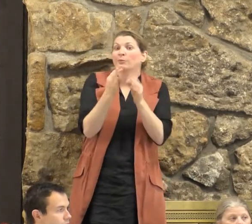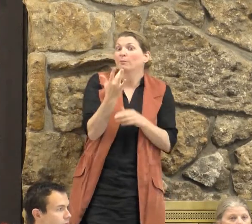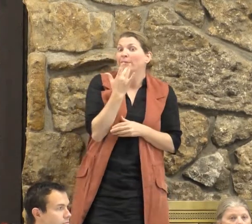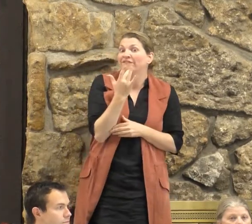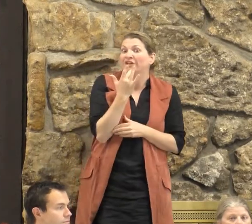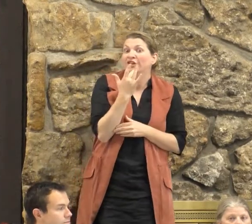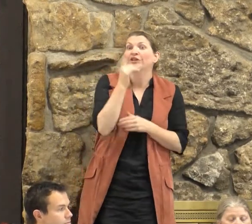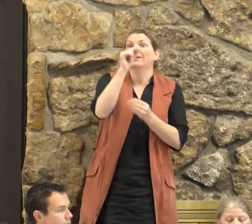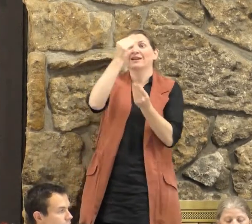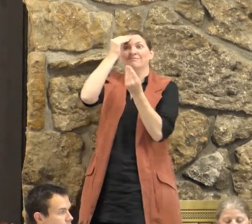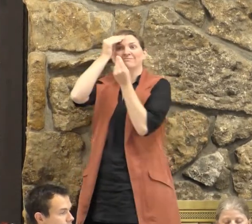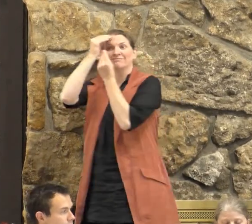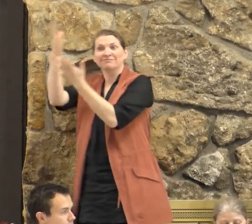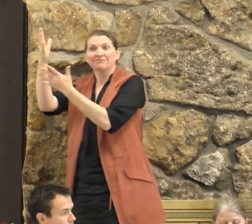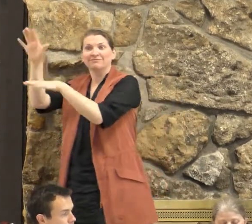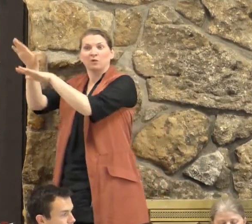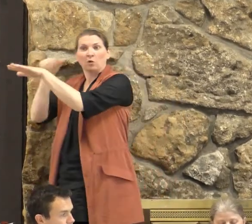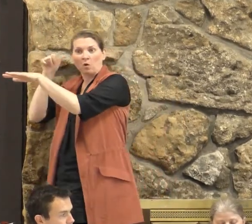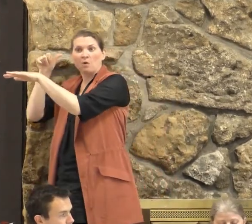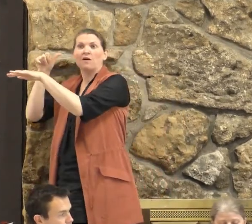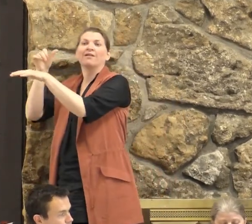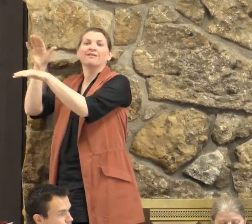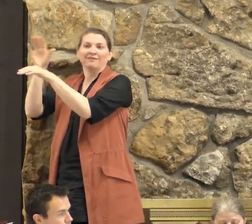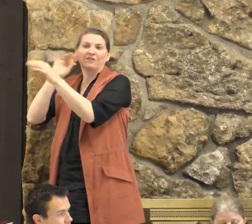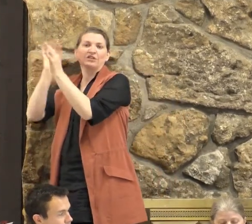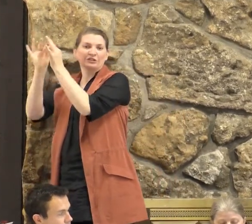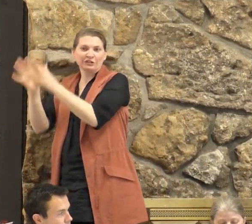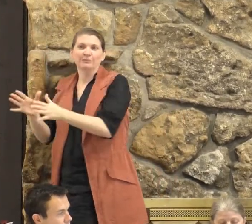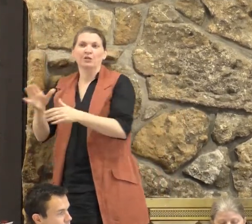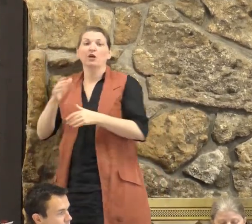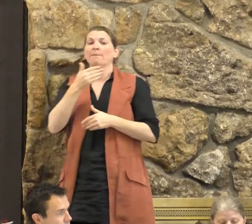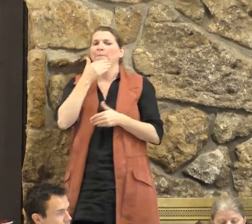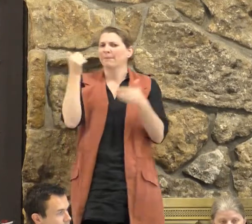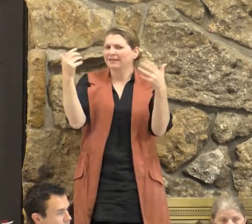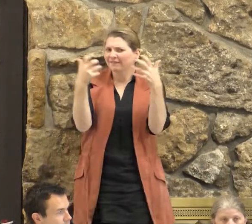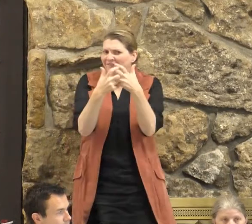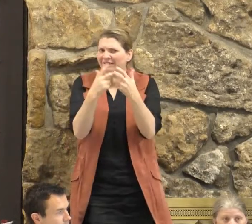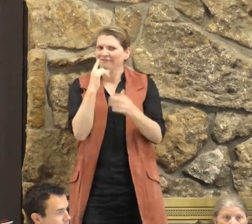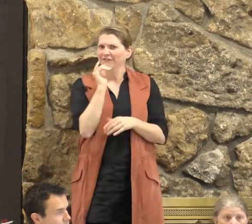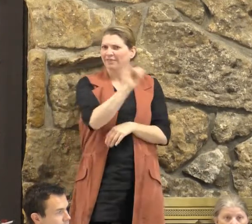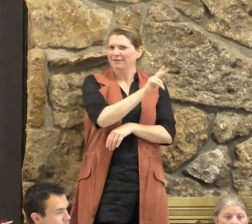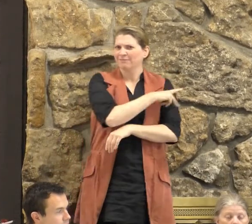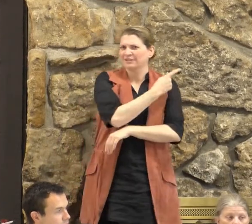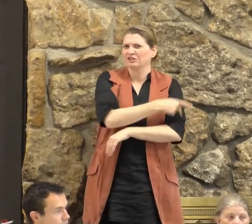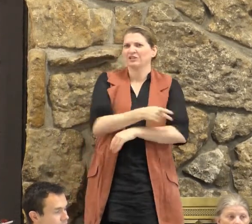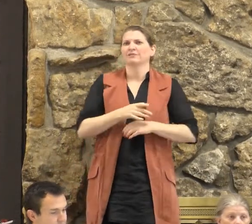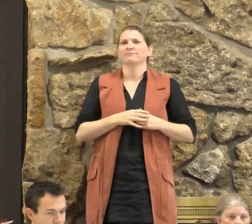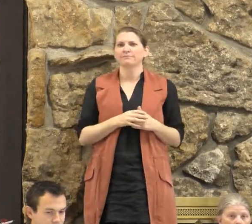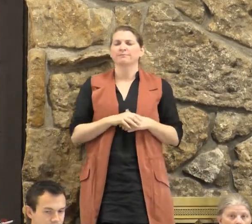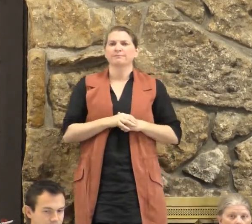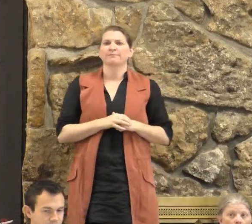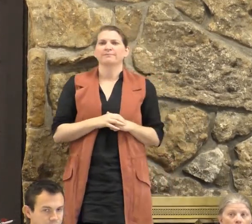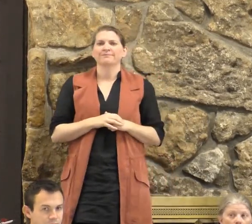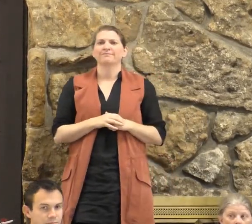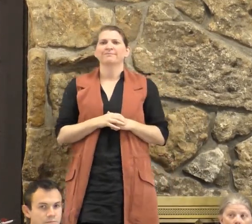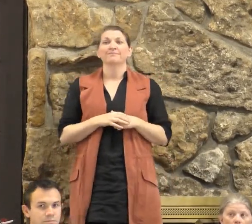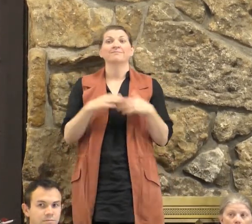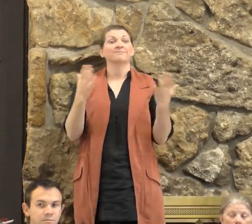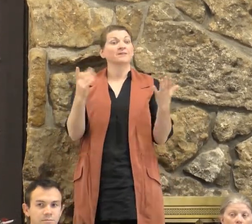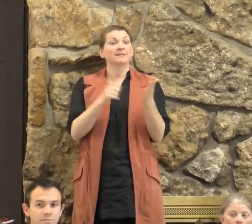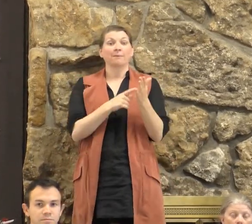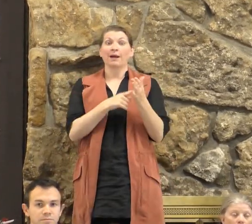hearing. And that's true with sign language as well. There is a spectrum of where they might fit, and we want to do the best job possible for